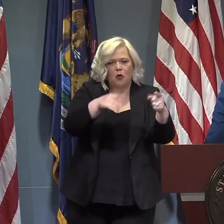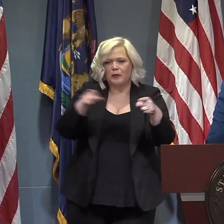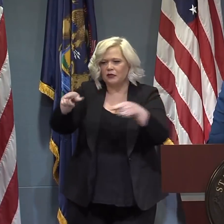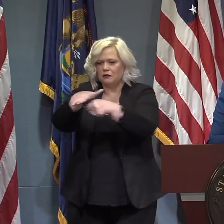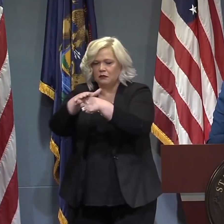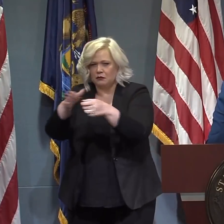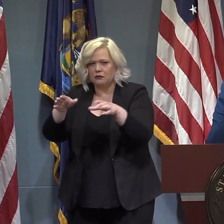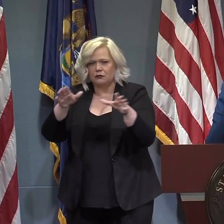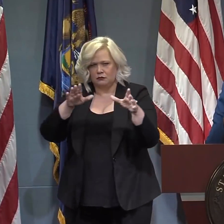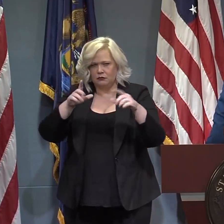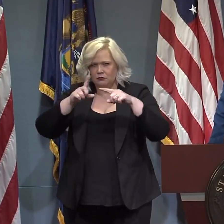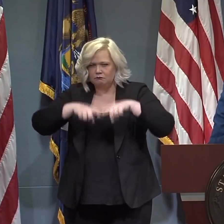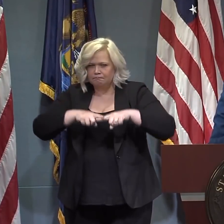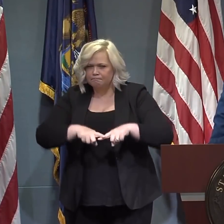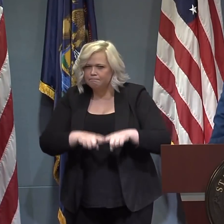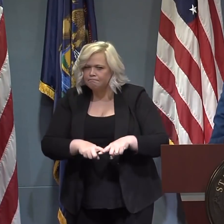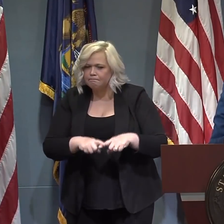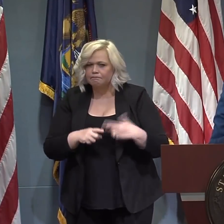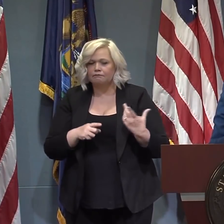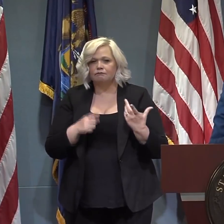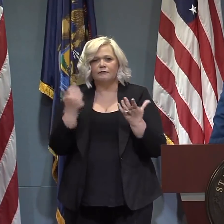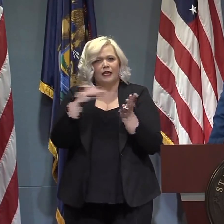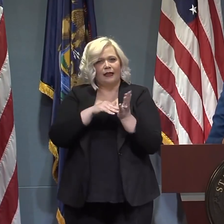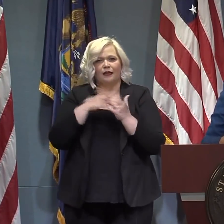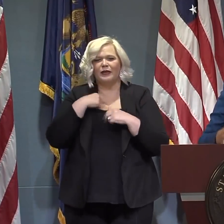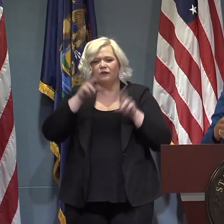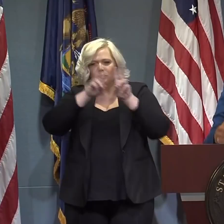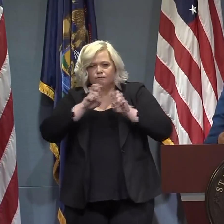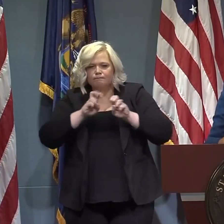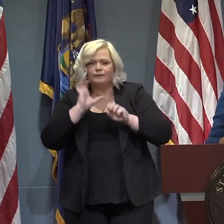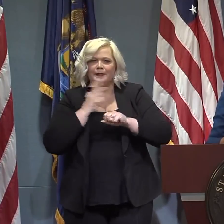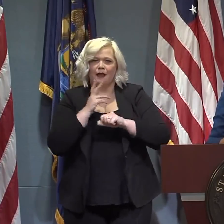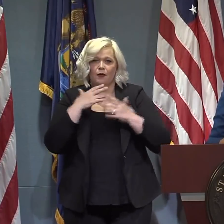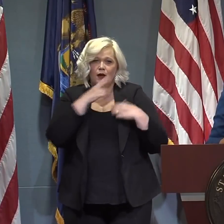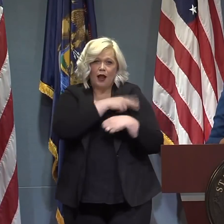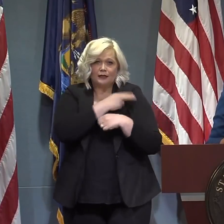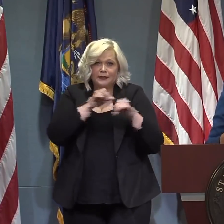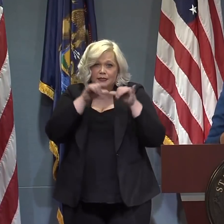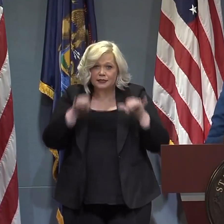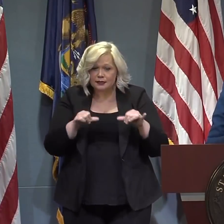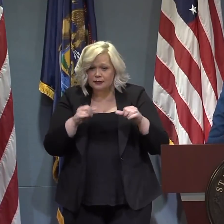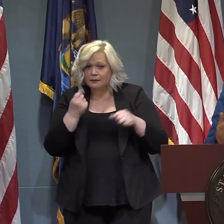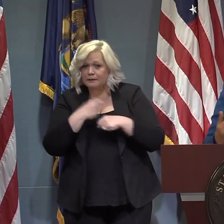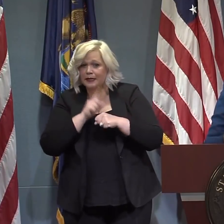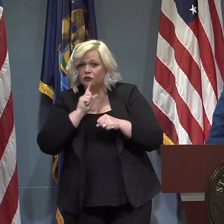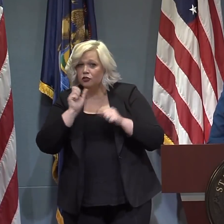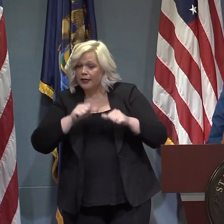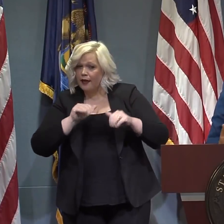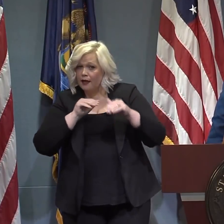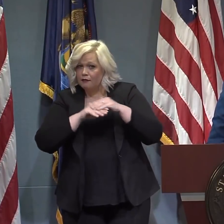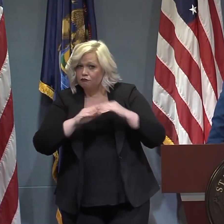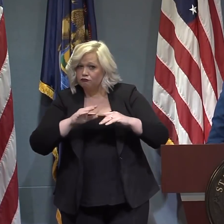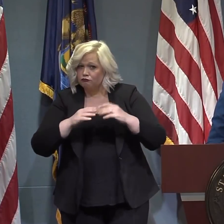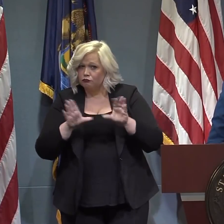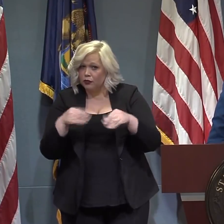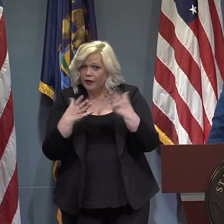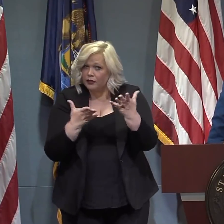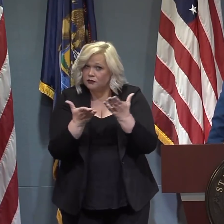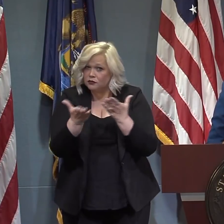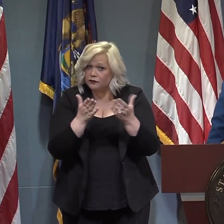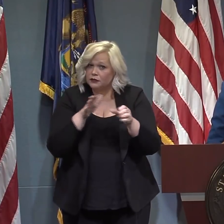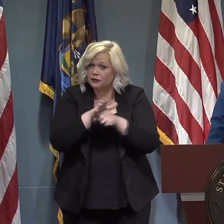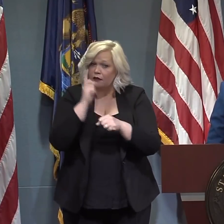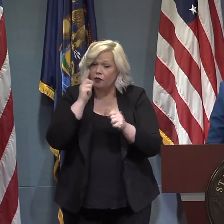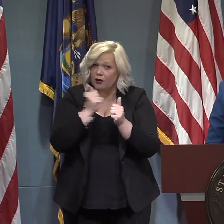We have to measure, continue to build out our public health system, and then we'll have a better understanding of if we can maybe make some decisions based